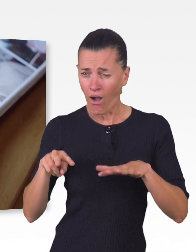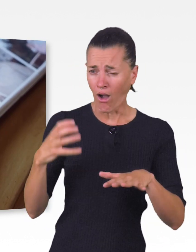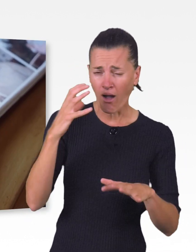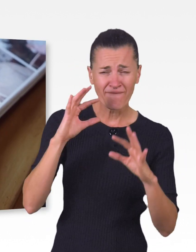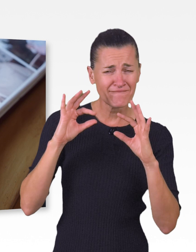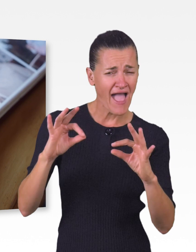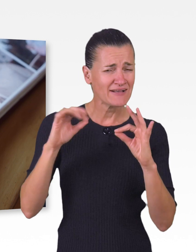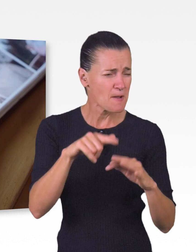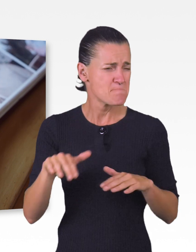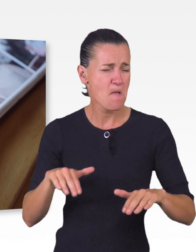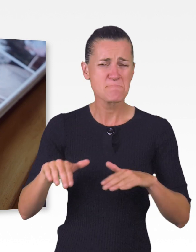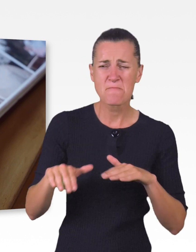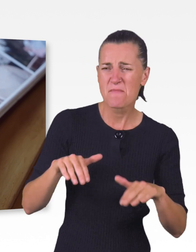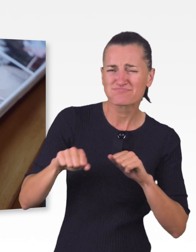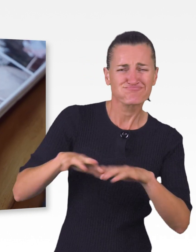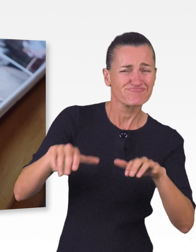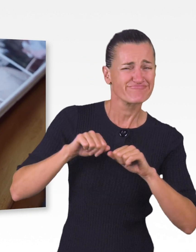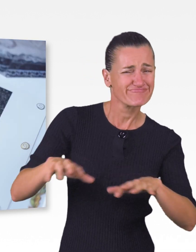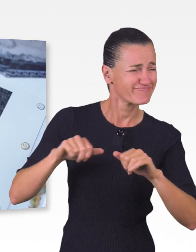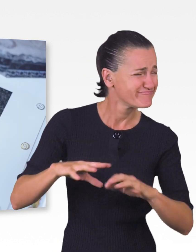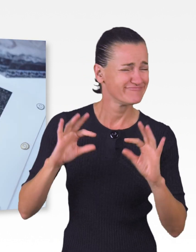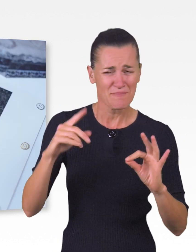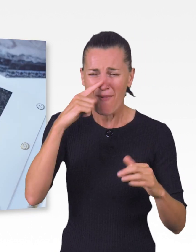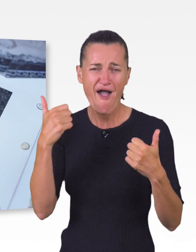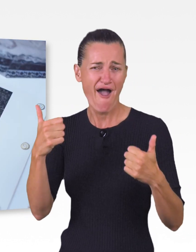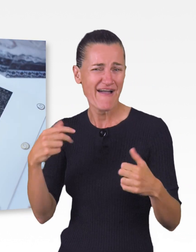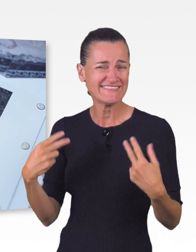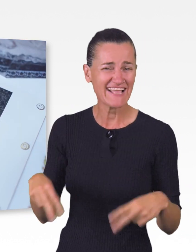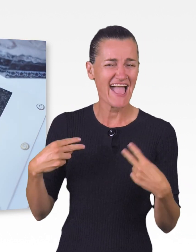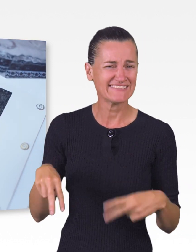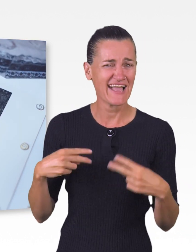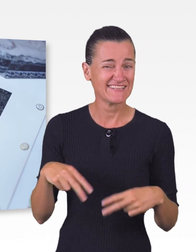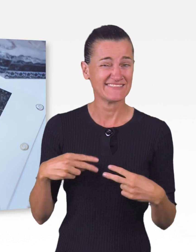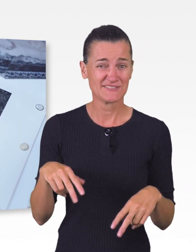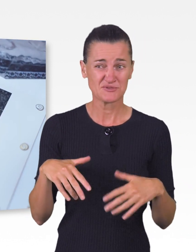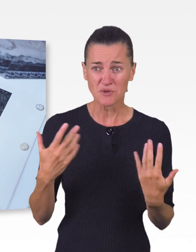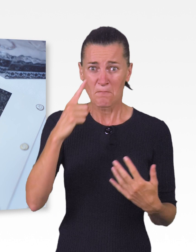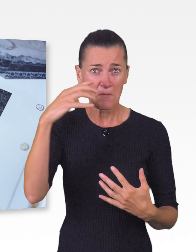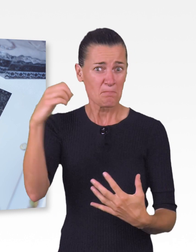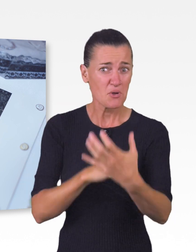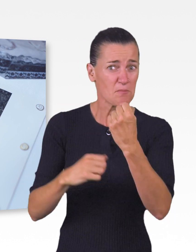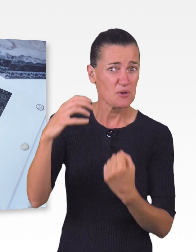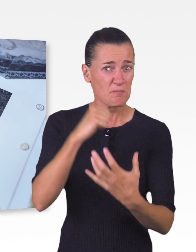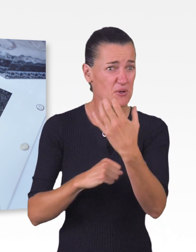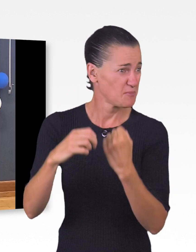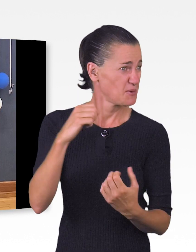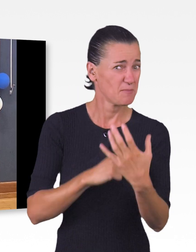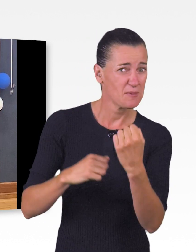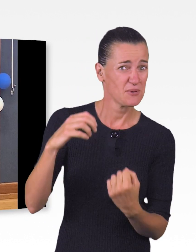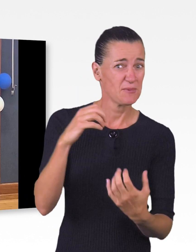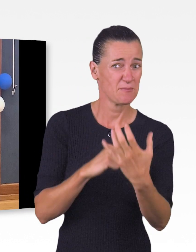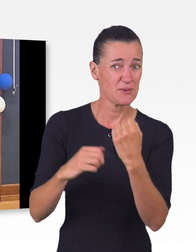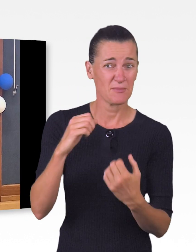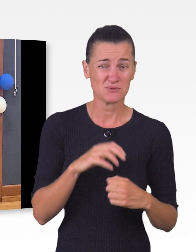Ramanui just took over and stole the show. And we just couldn't believe the energy he was giving out to people.